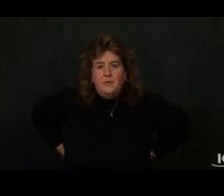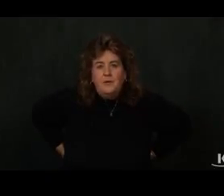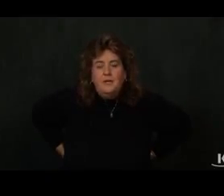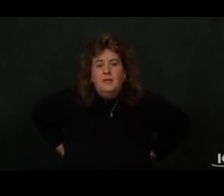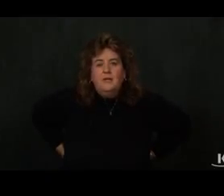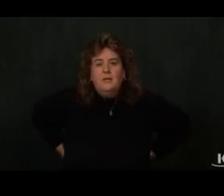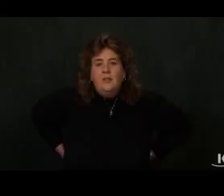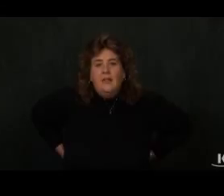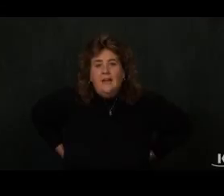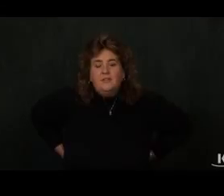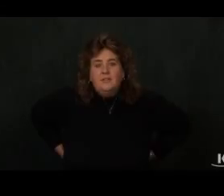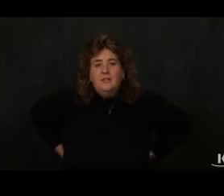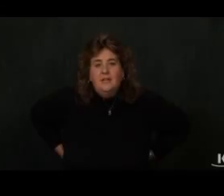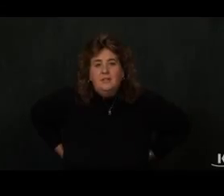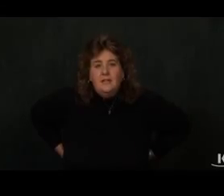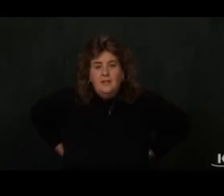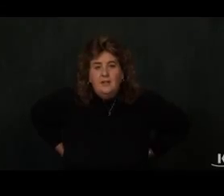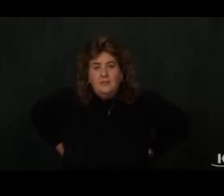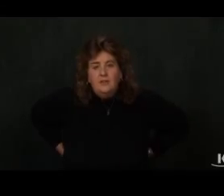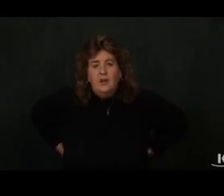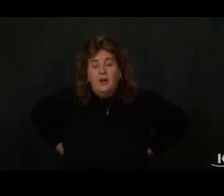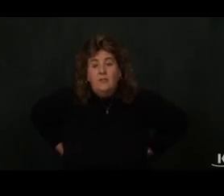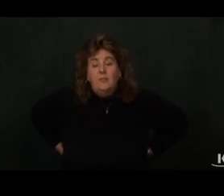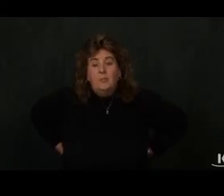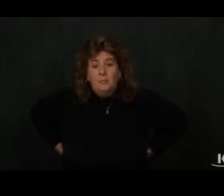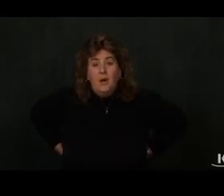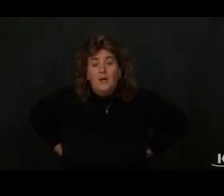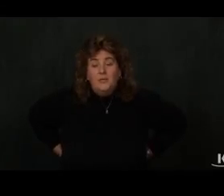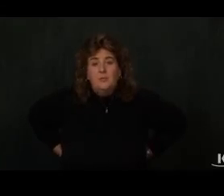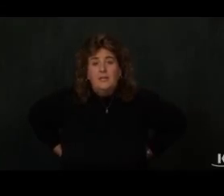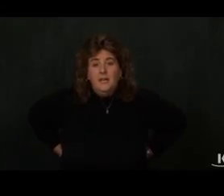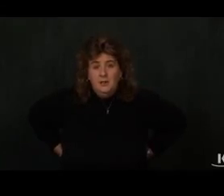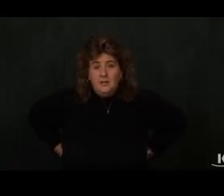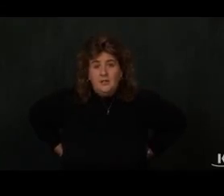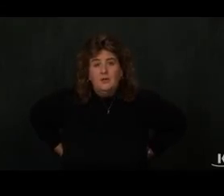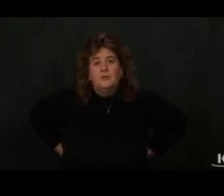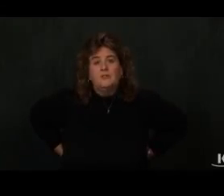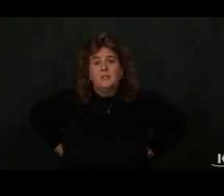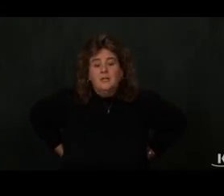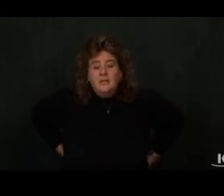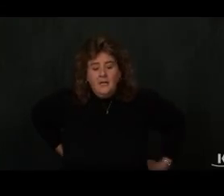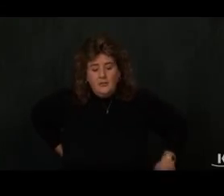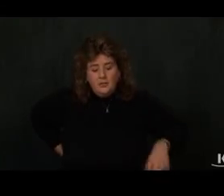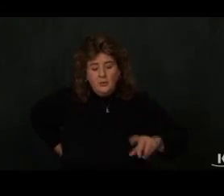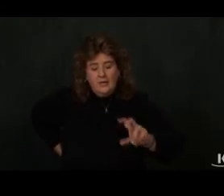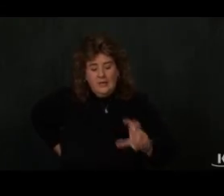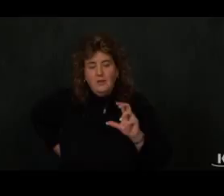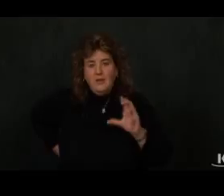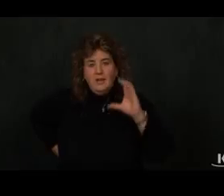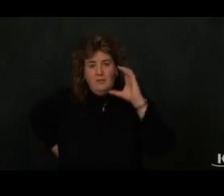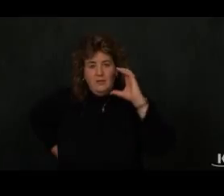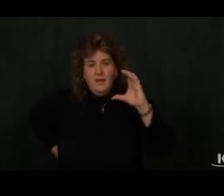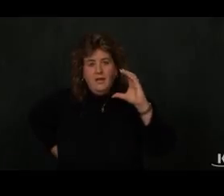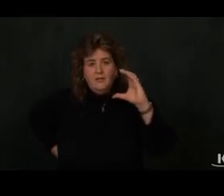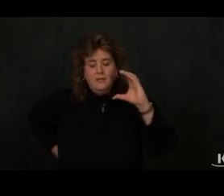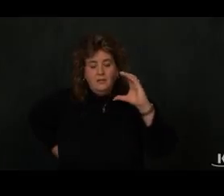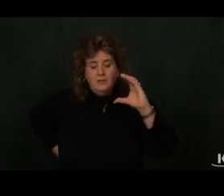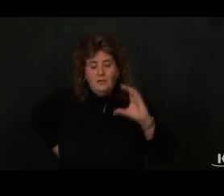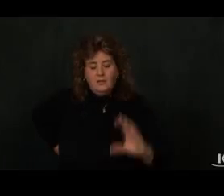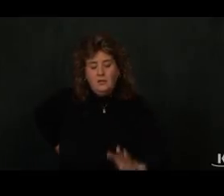right? That's indicative of possibly kidney stones. And so in that vignette, you've